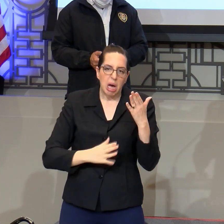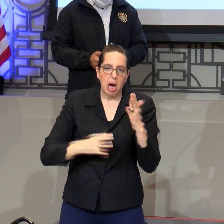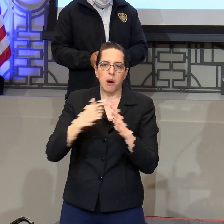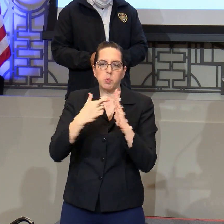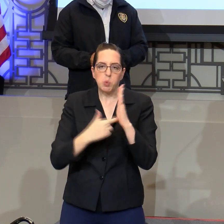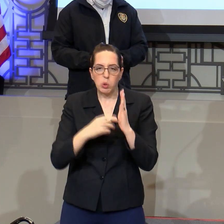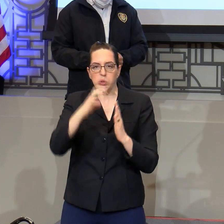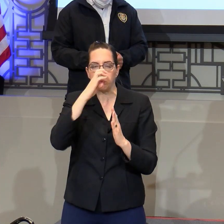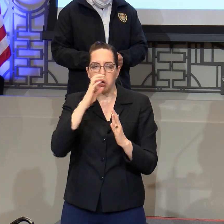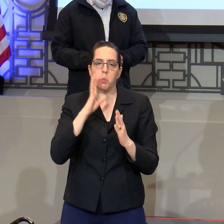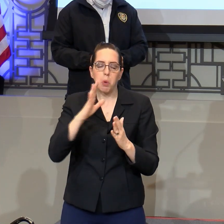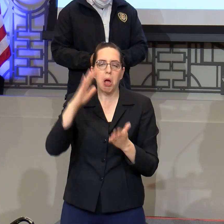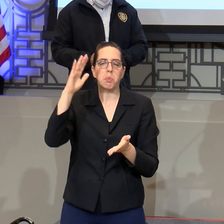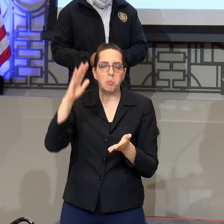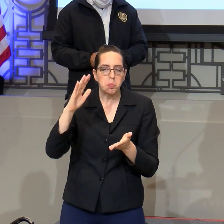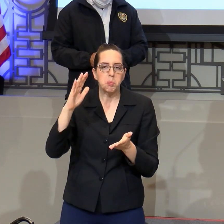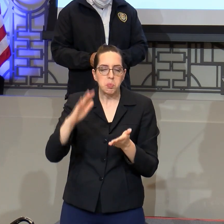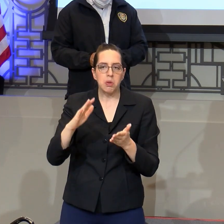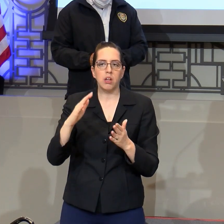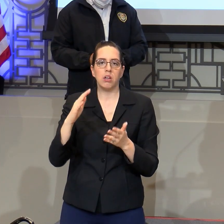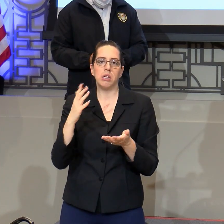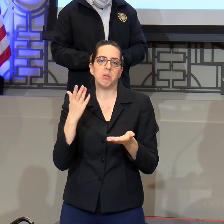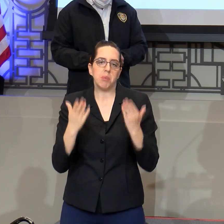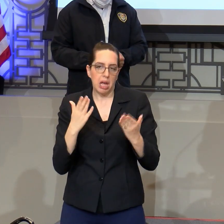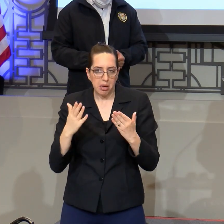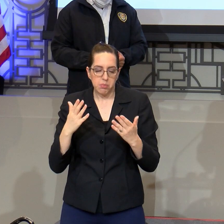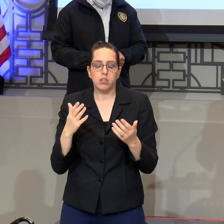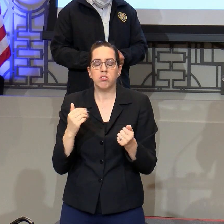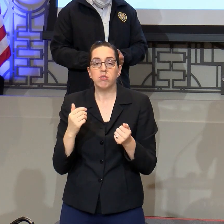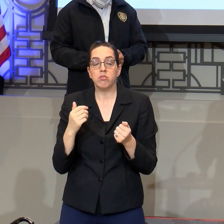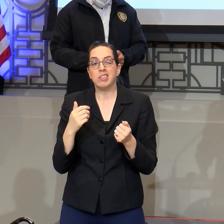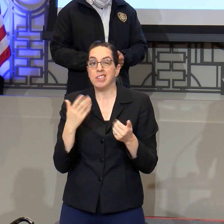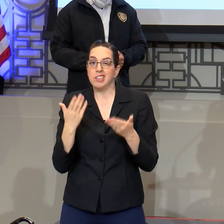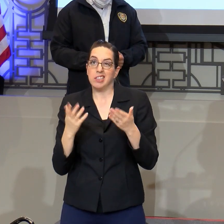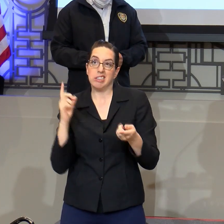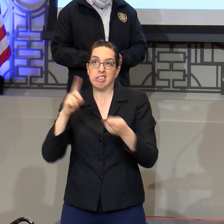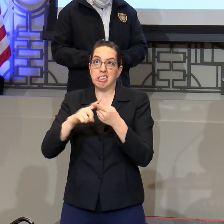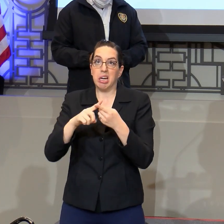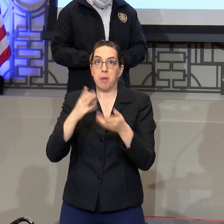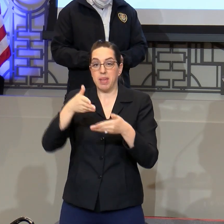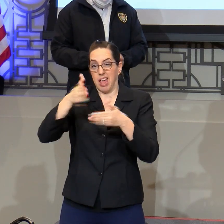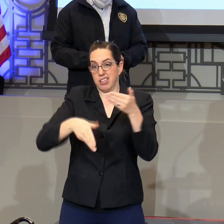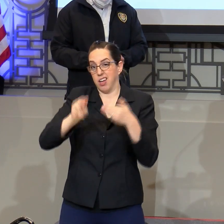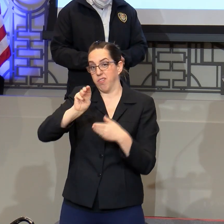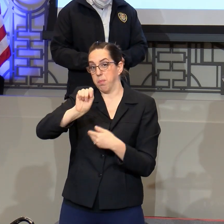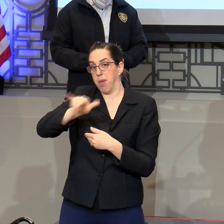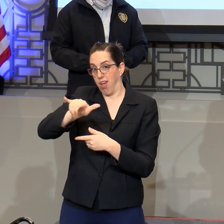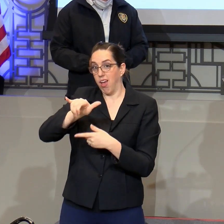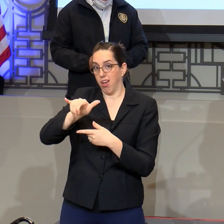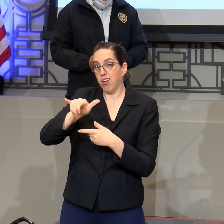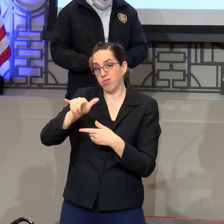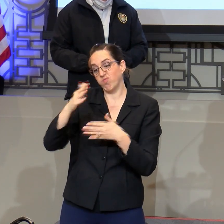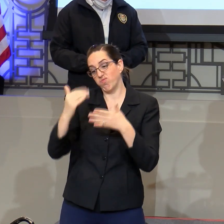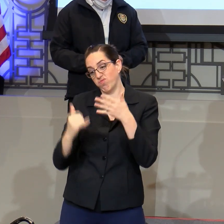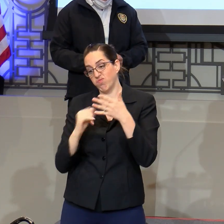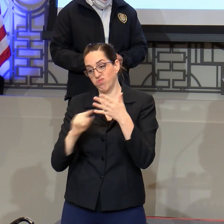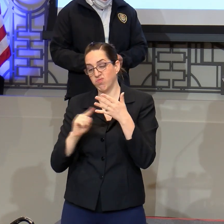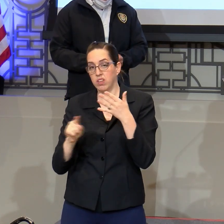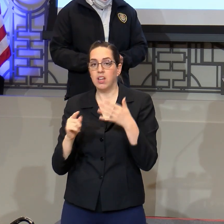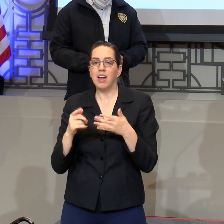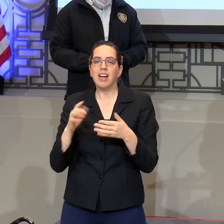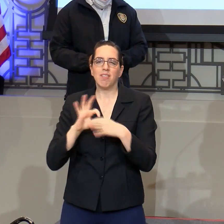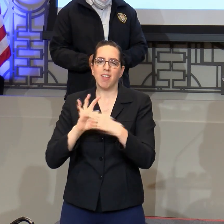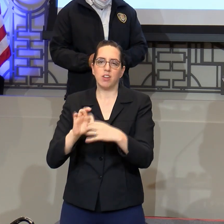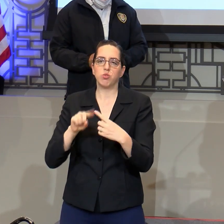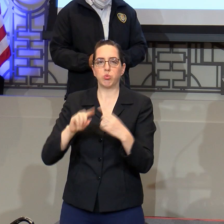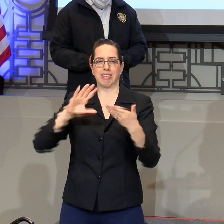move forward in place, even through the end of May, and that particularly referring to